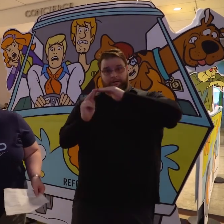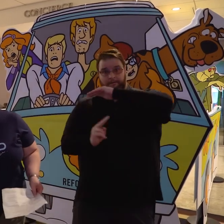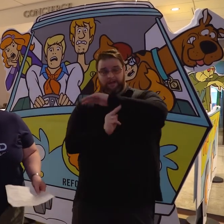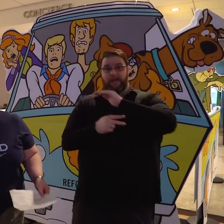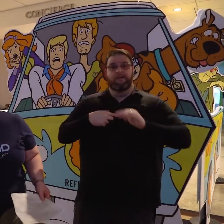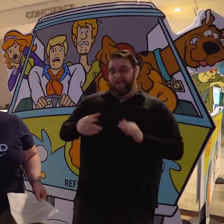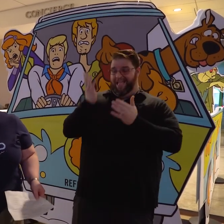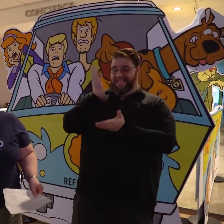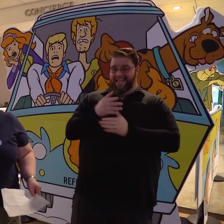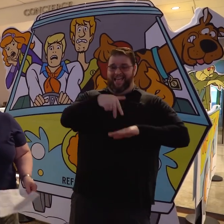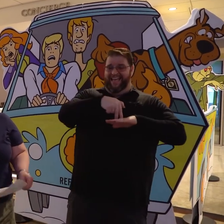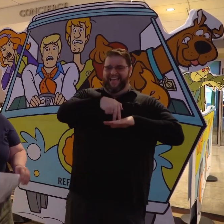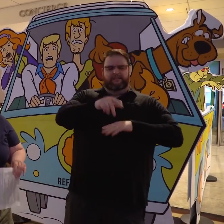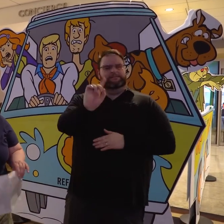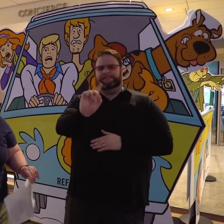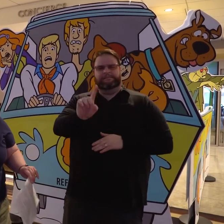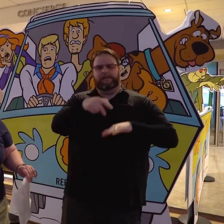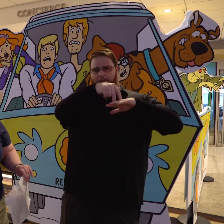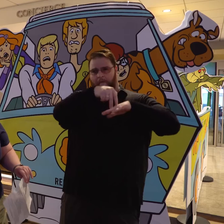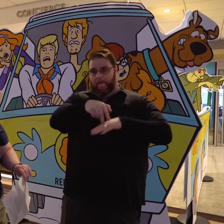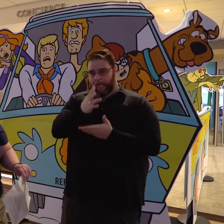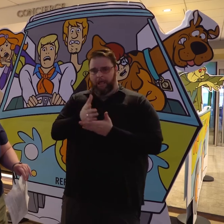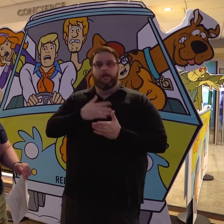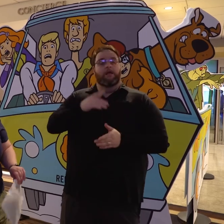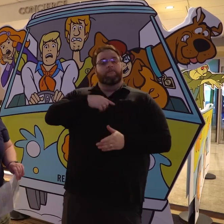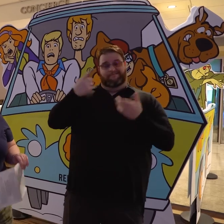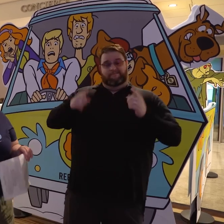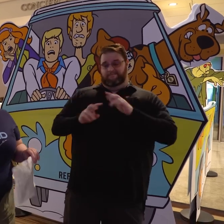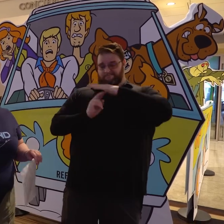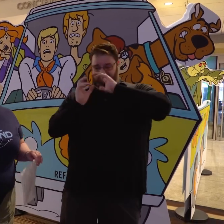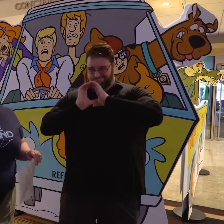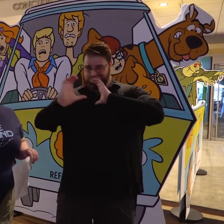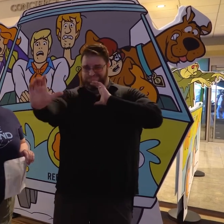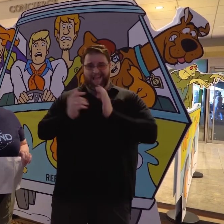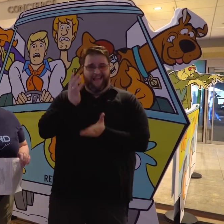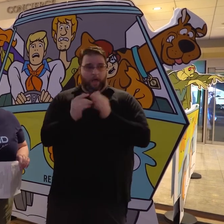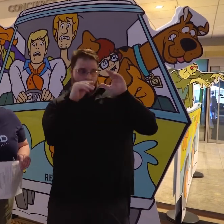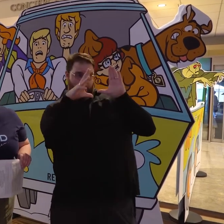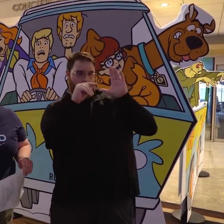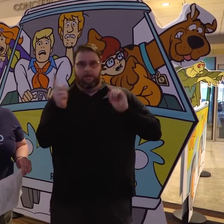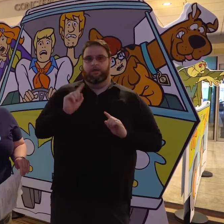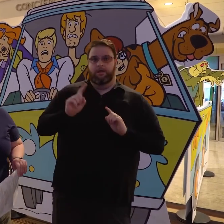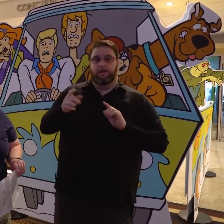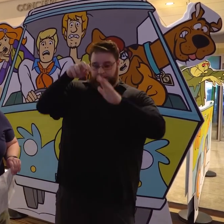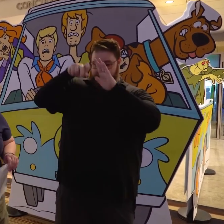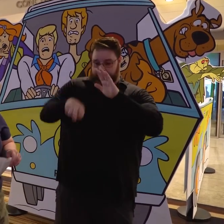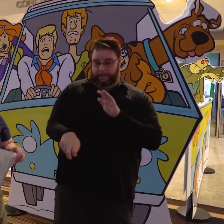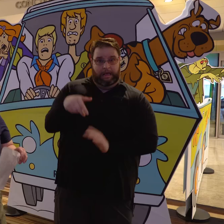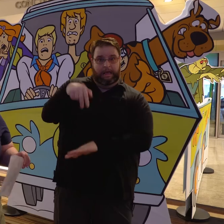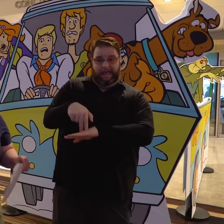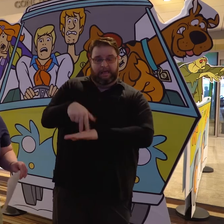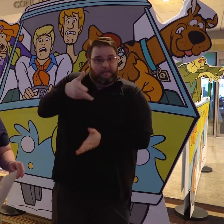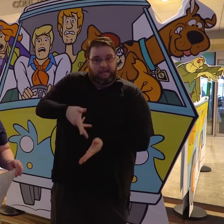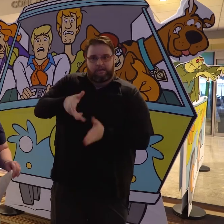of them. Don't stop on the sky bridge. No photos on the sky bridge. Do not stop at the bottom of an escalator. If